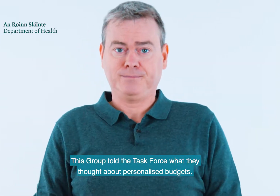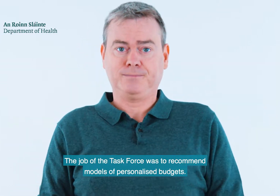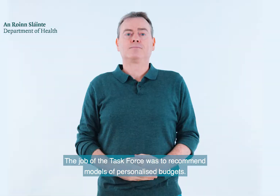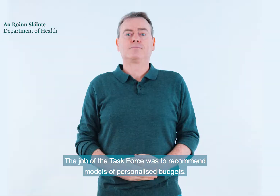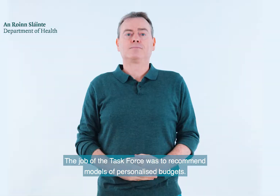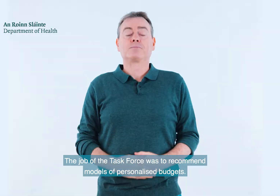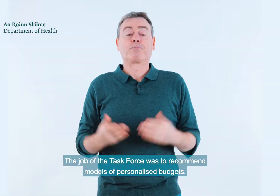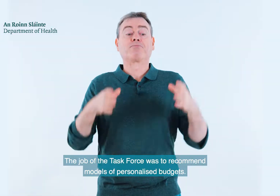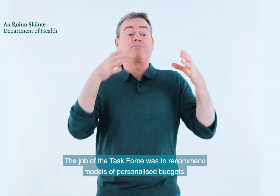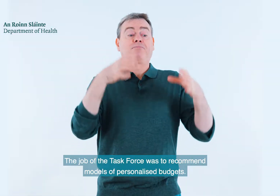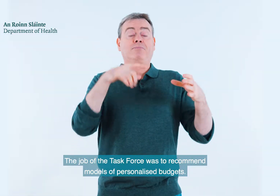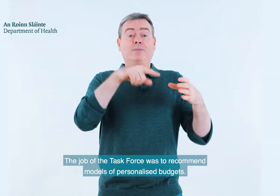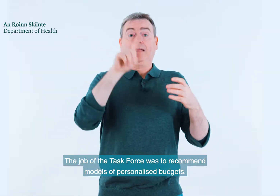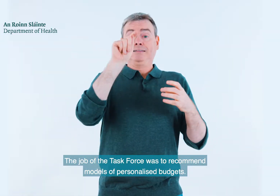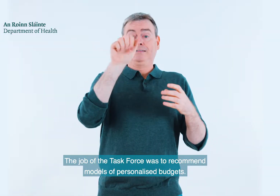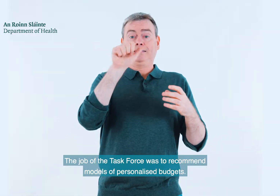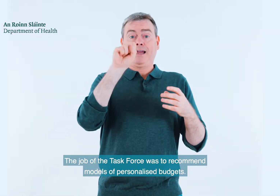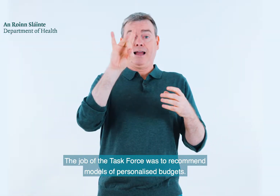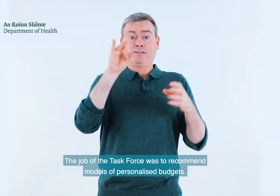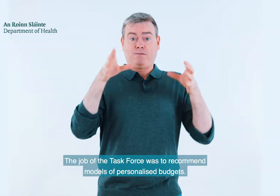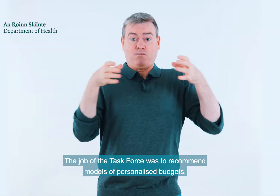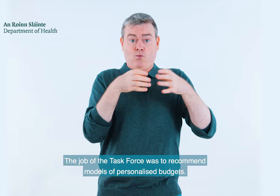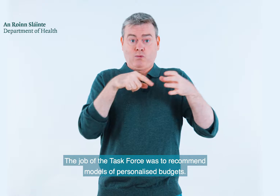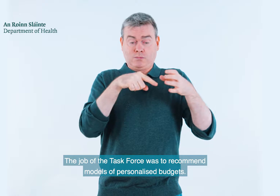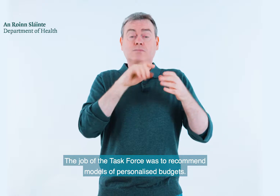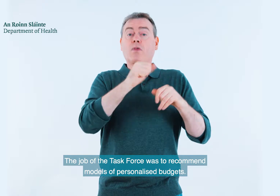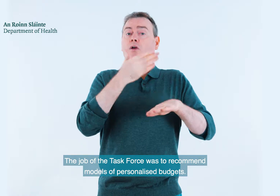The job of the task force was to recommend models of personalised budgets.